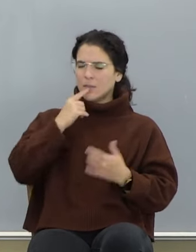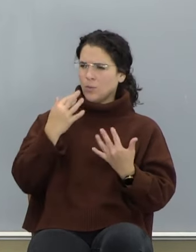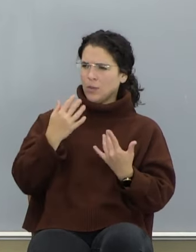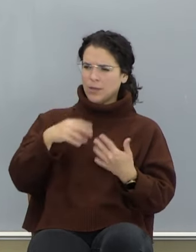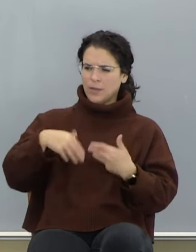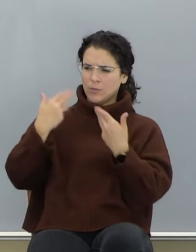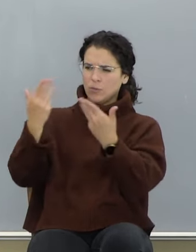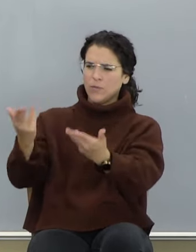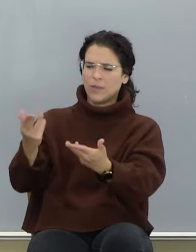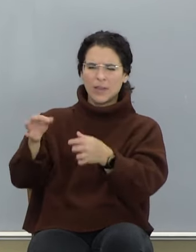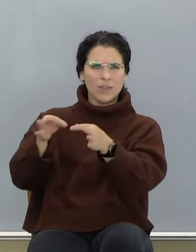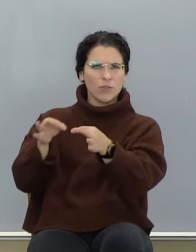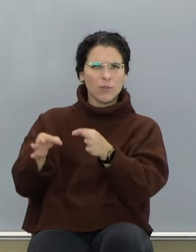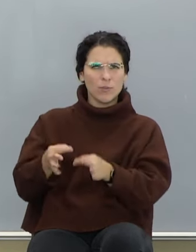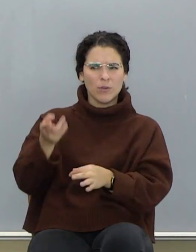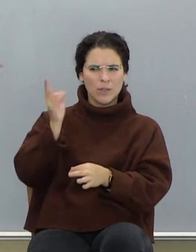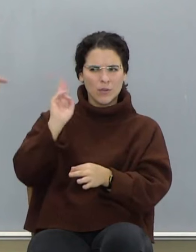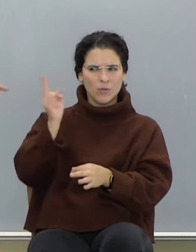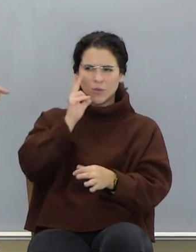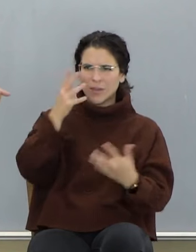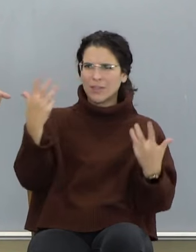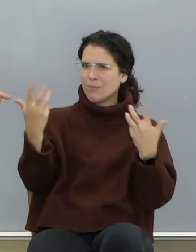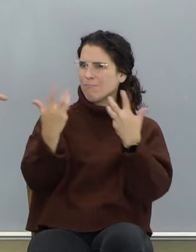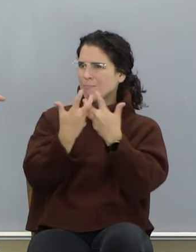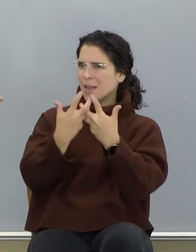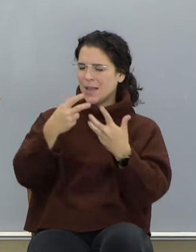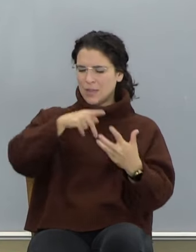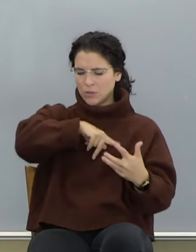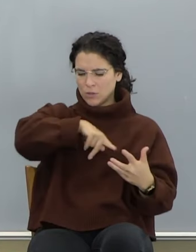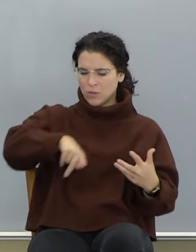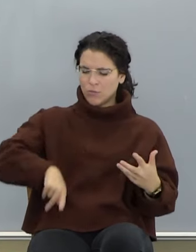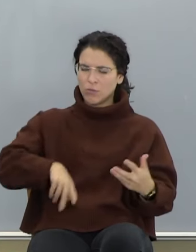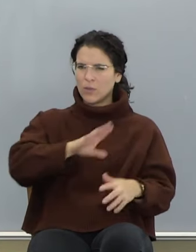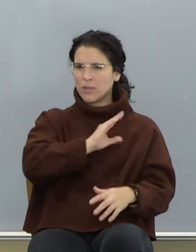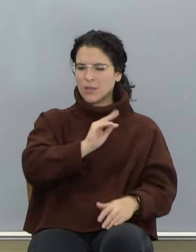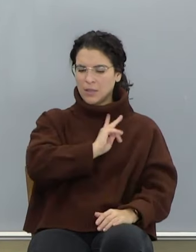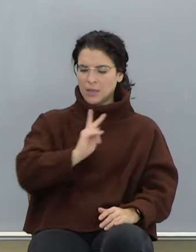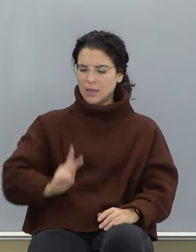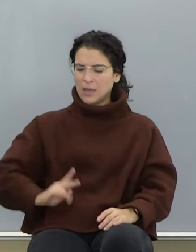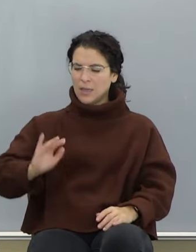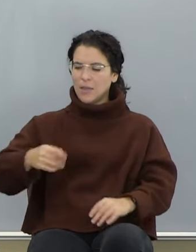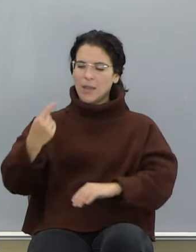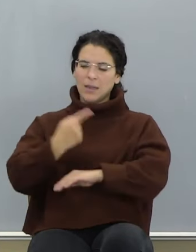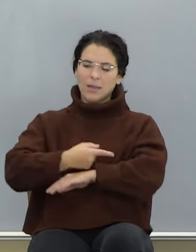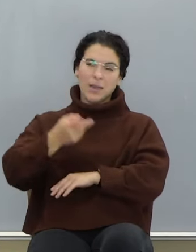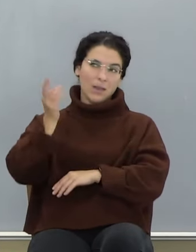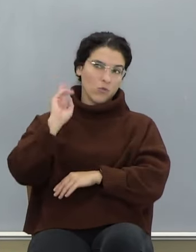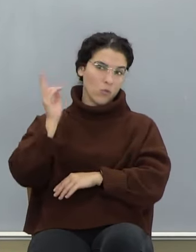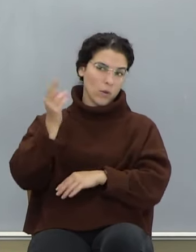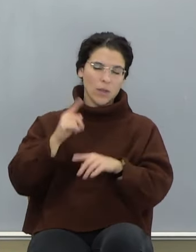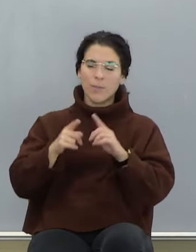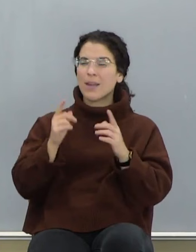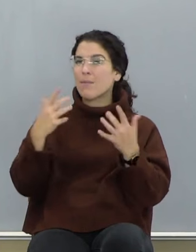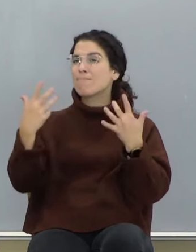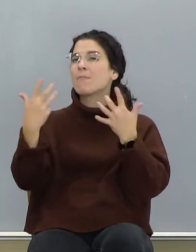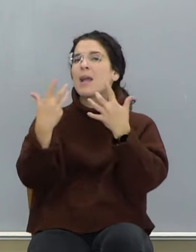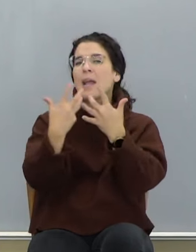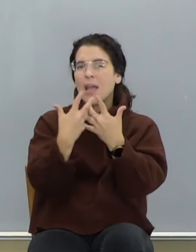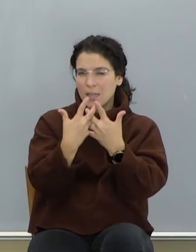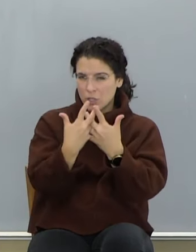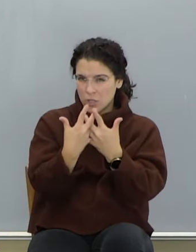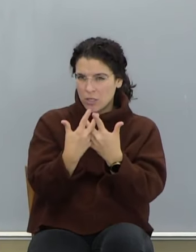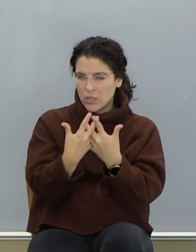providing a description that historically doesn't match the prince and the king in that day, but it does match